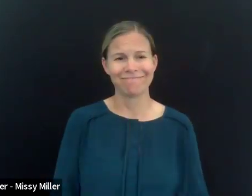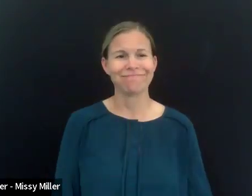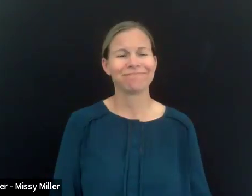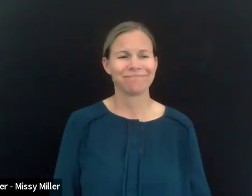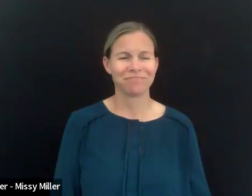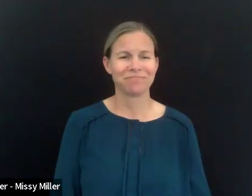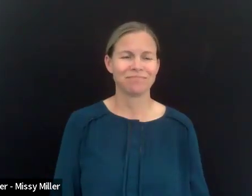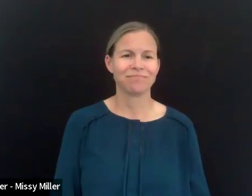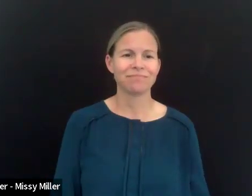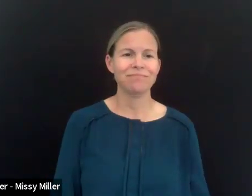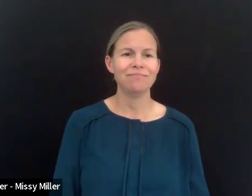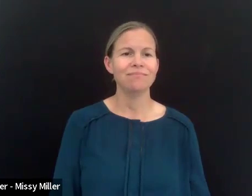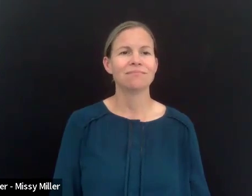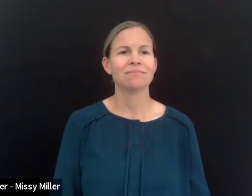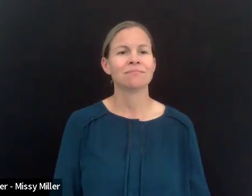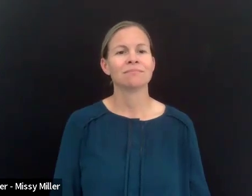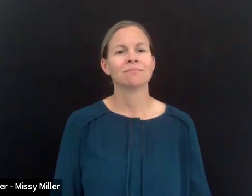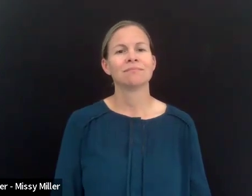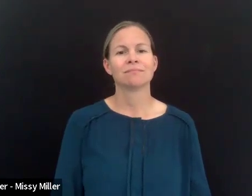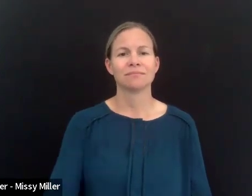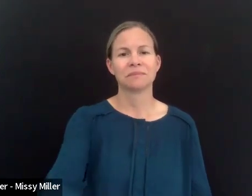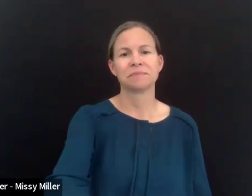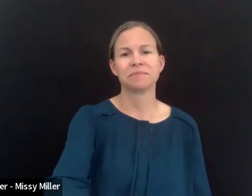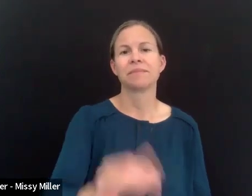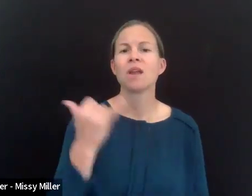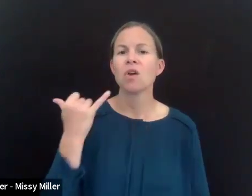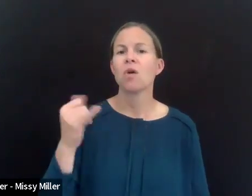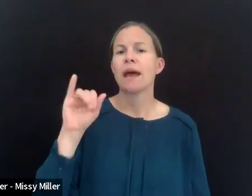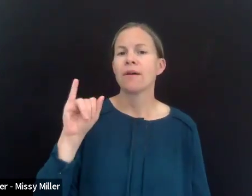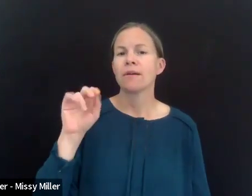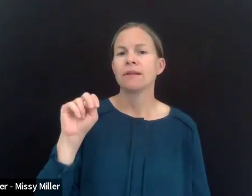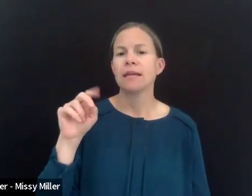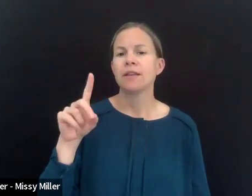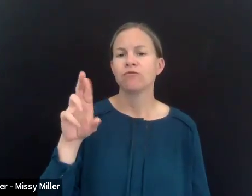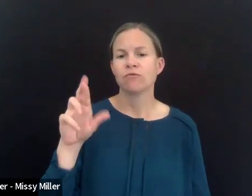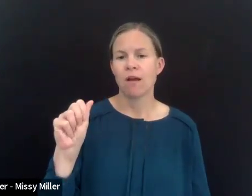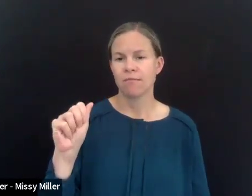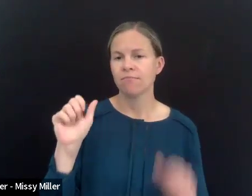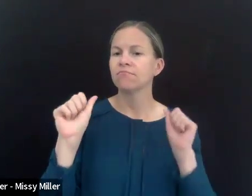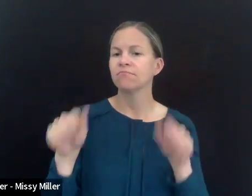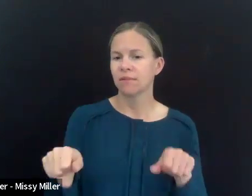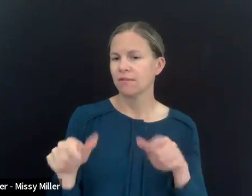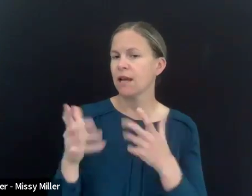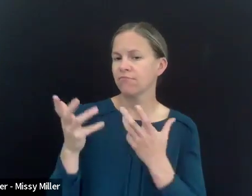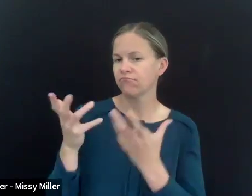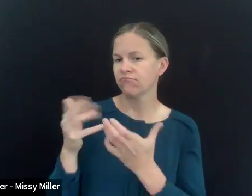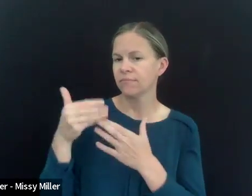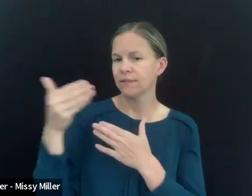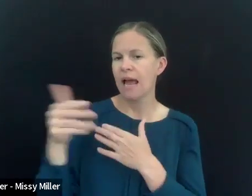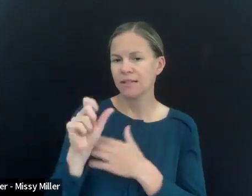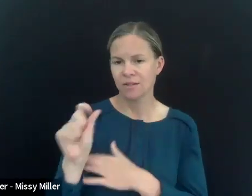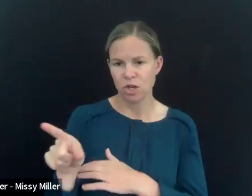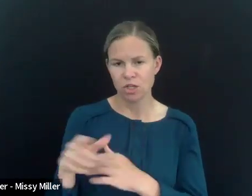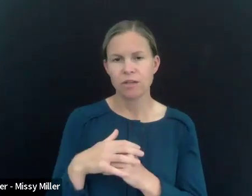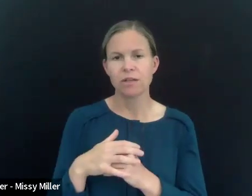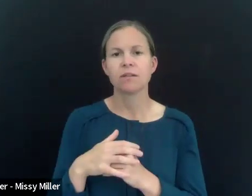absolutely. So Indra, I'd love to turn to you, and again, folks can jump on this one as well. But would just love